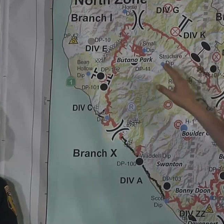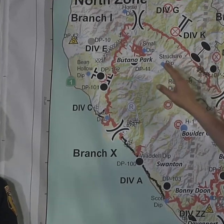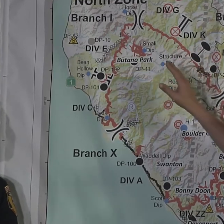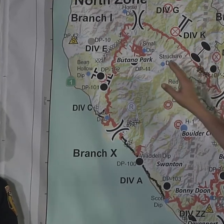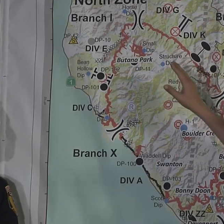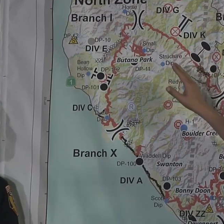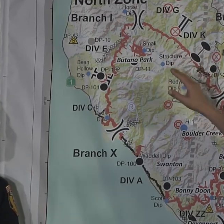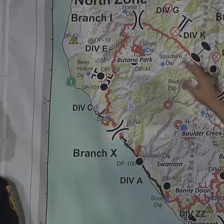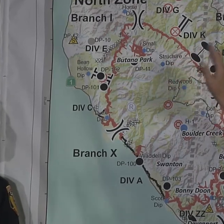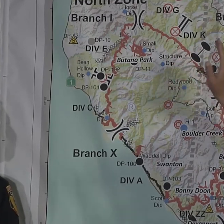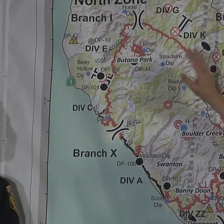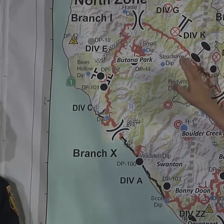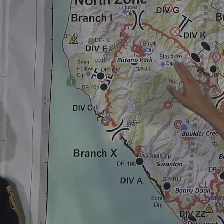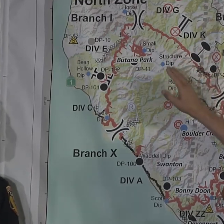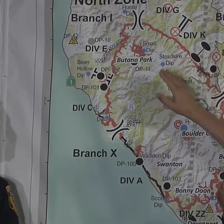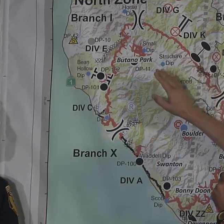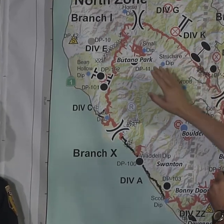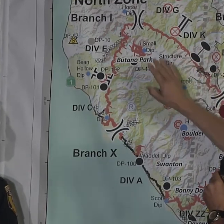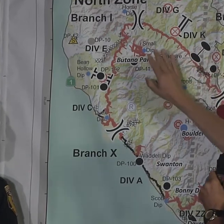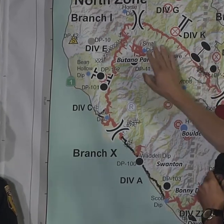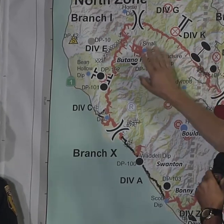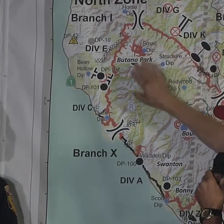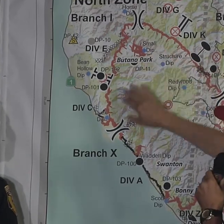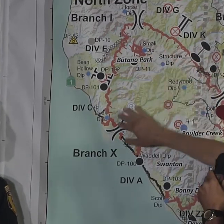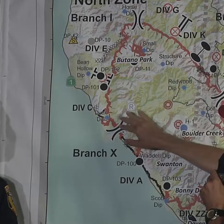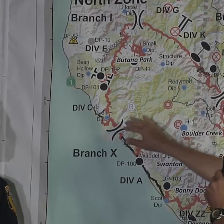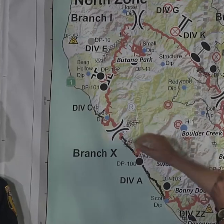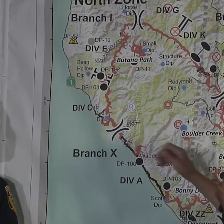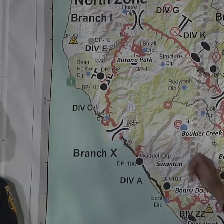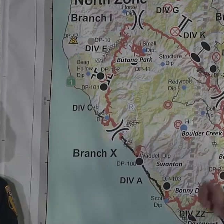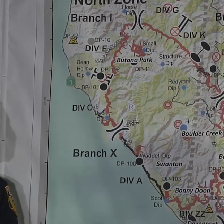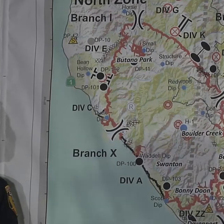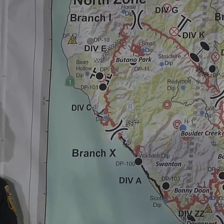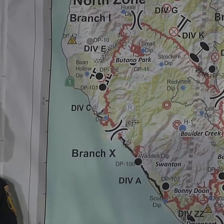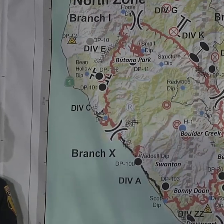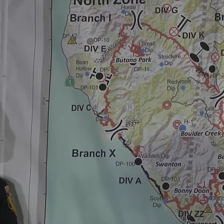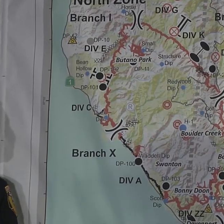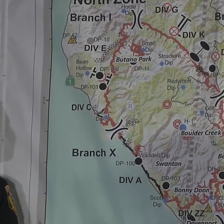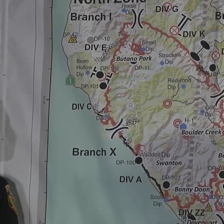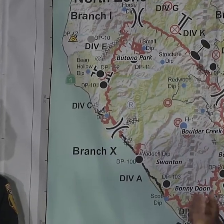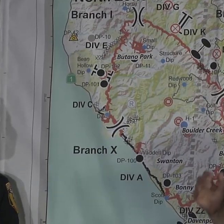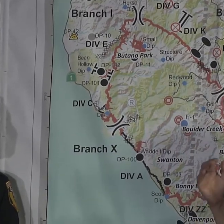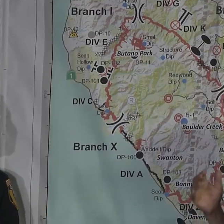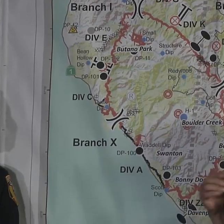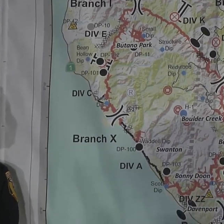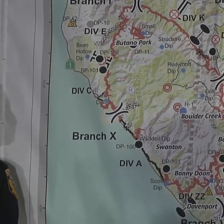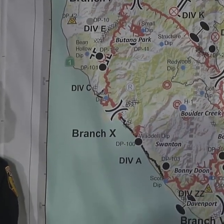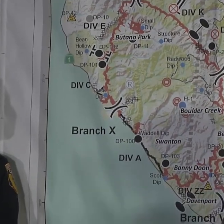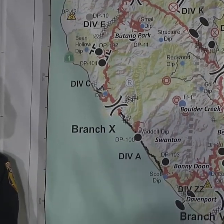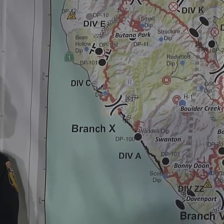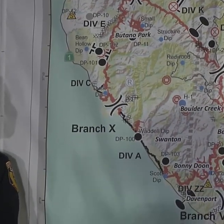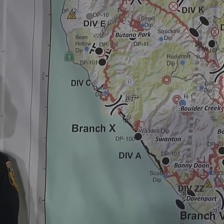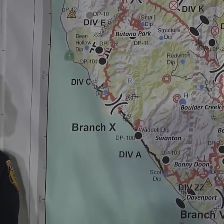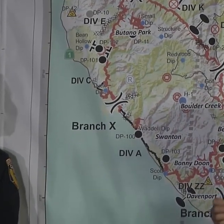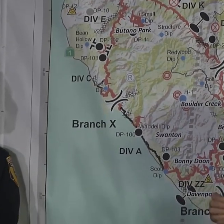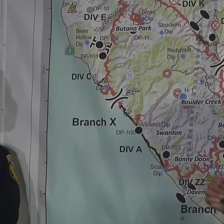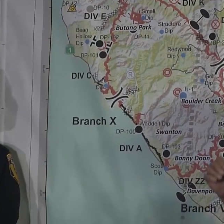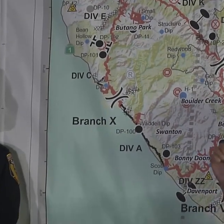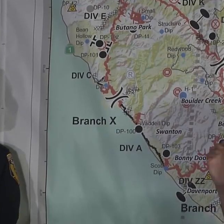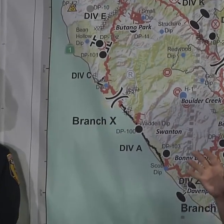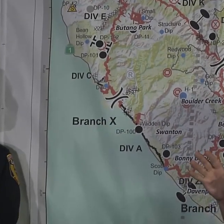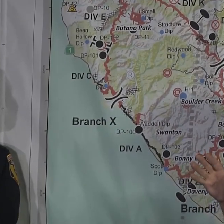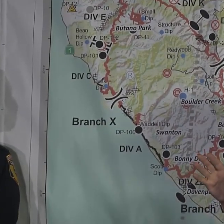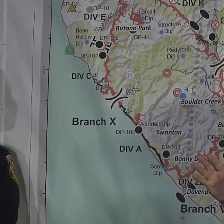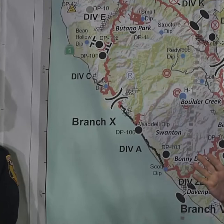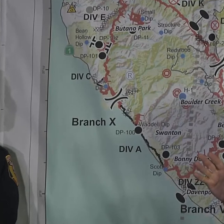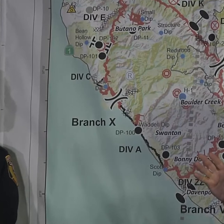have resources there monitoring that. And that's looking really good. Moving down the coast, we're continuing to put in more line. We're actively engaged in putting